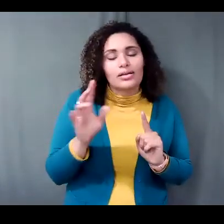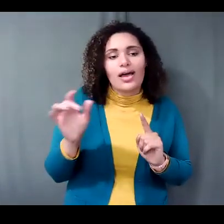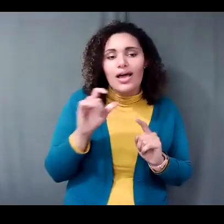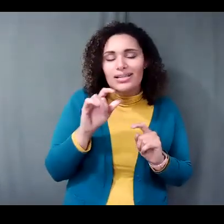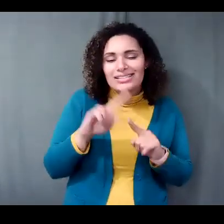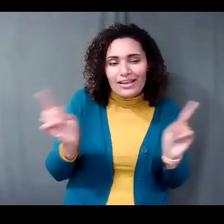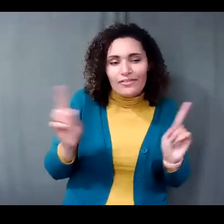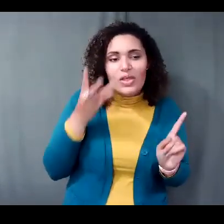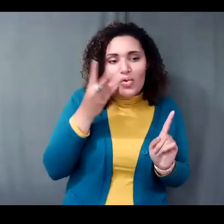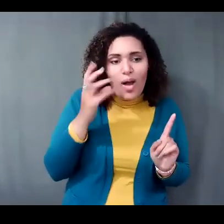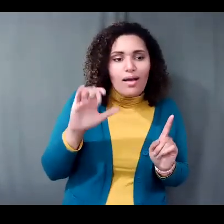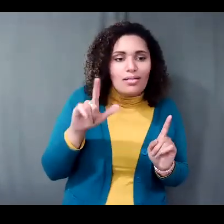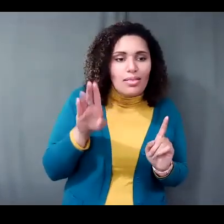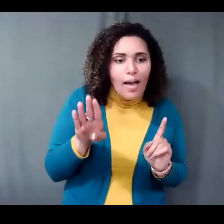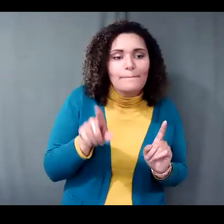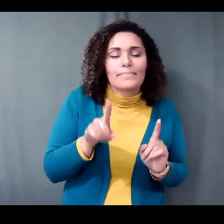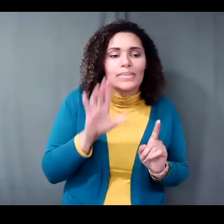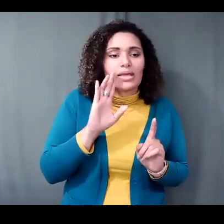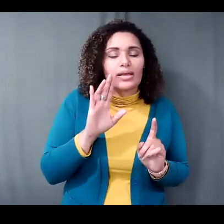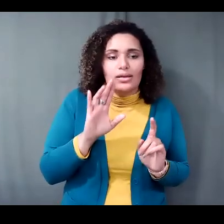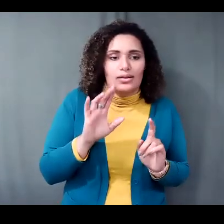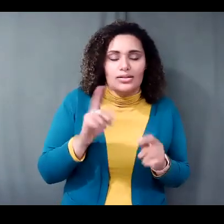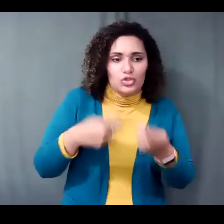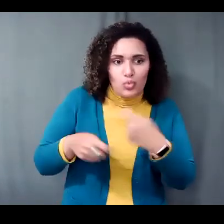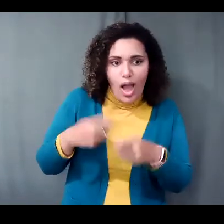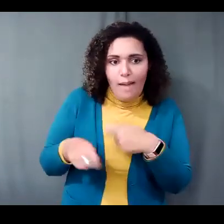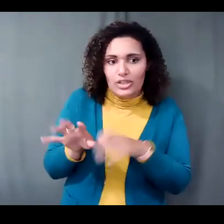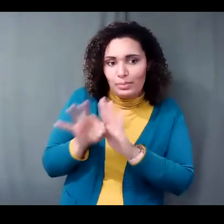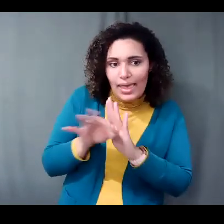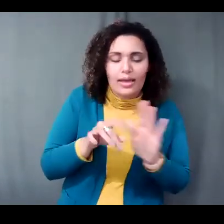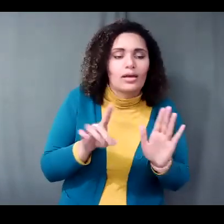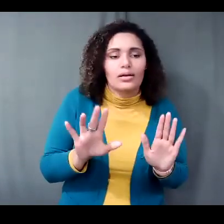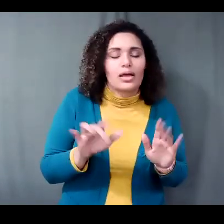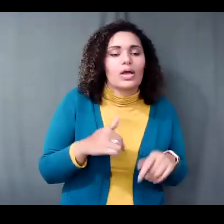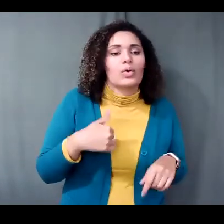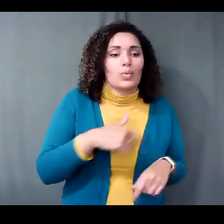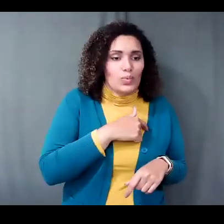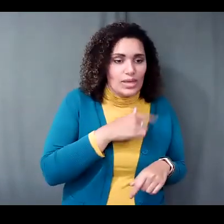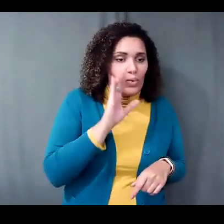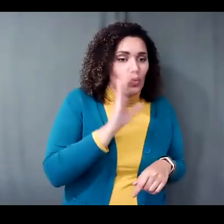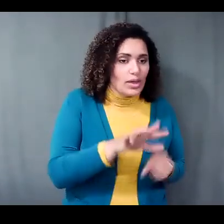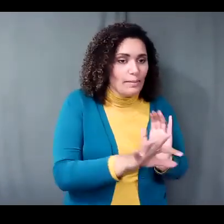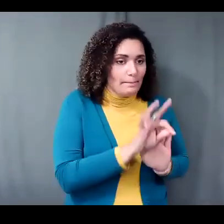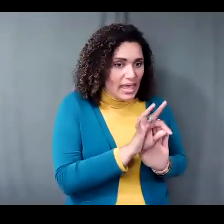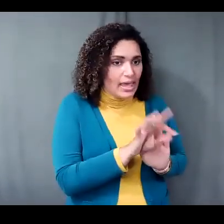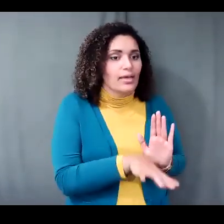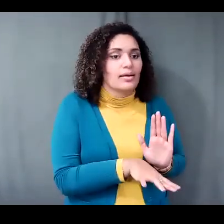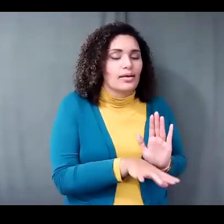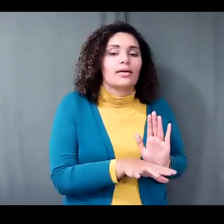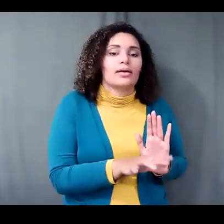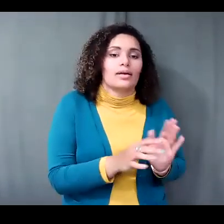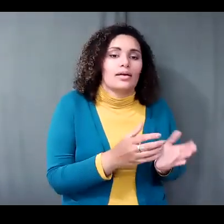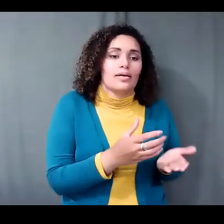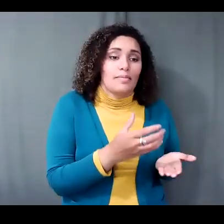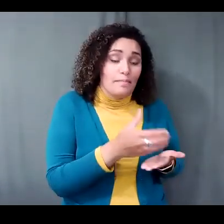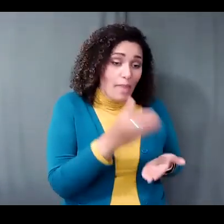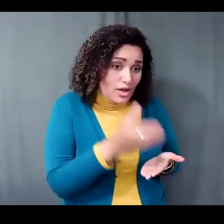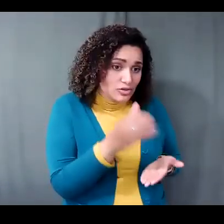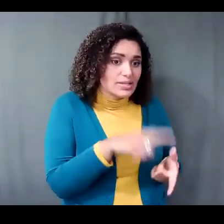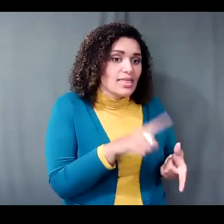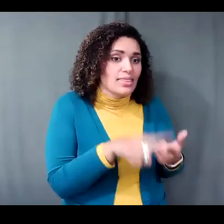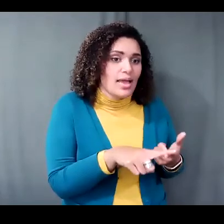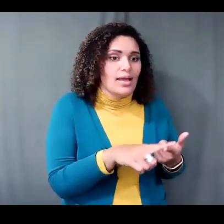be like the meals we've done before where you just have to kind of warm it up and eat it. This one you're going to have to actually cook, but he is going to come